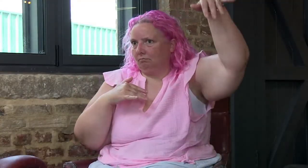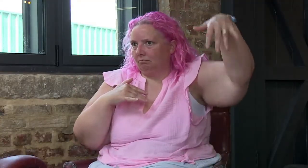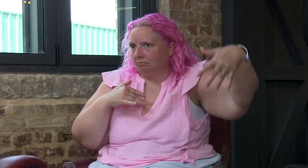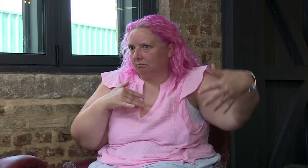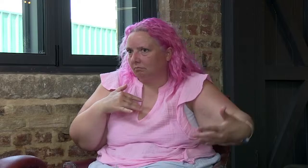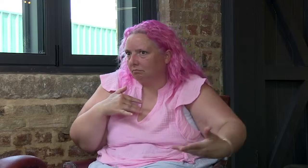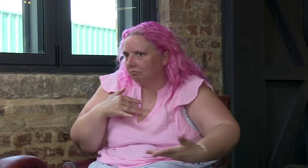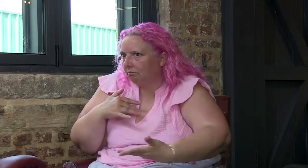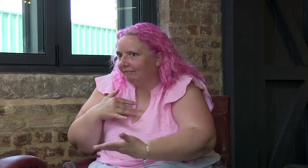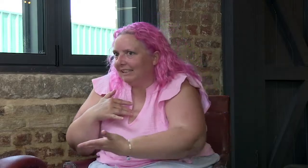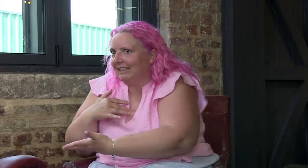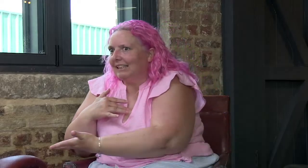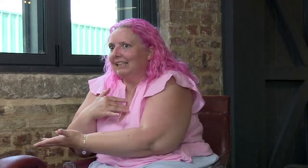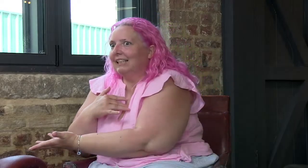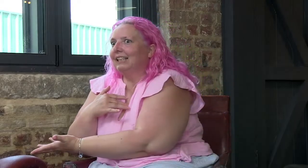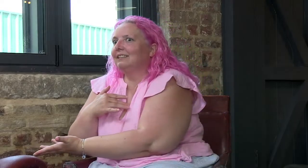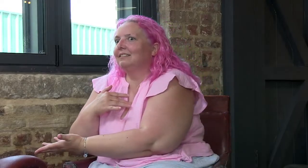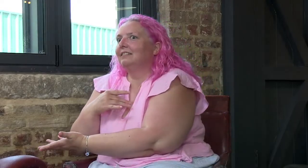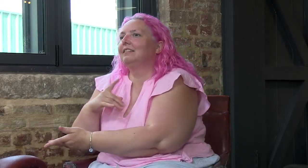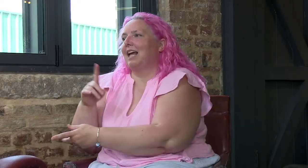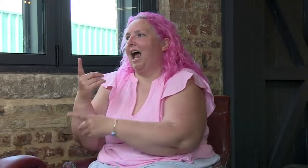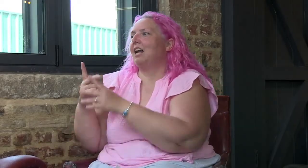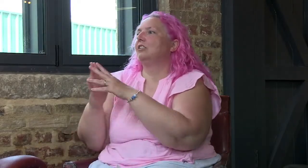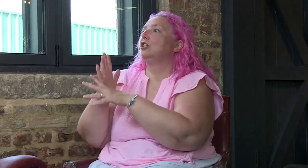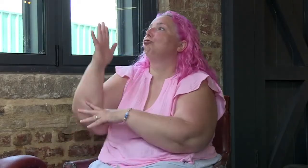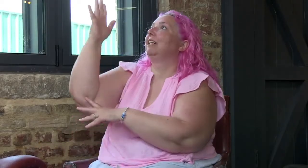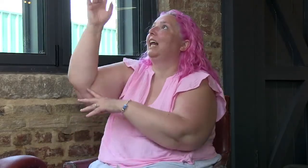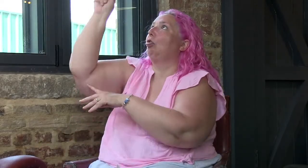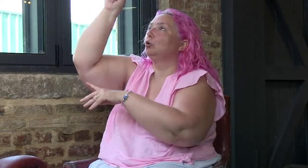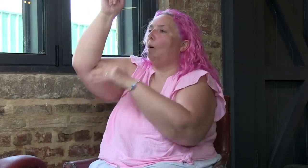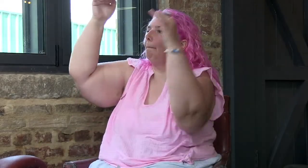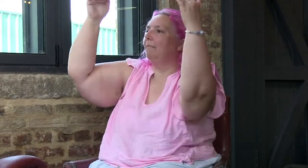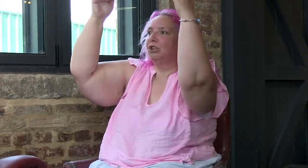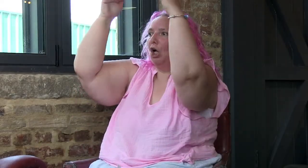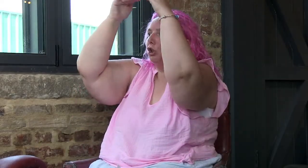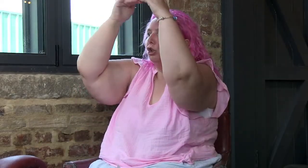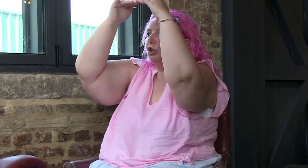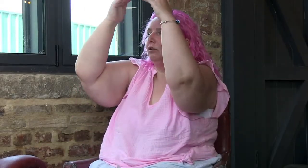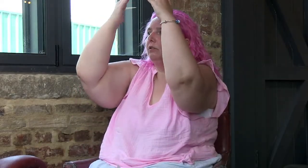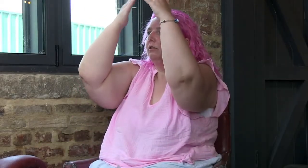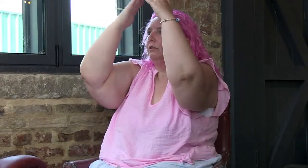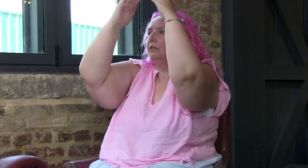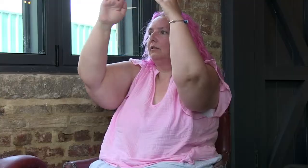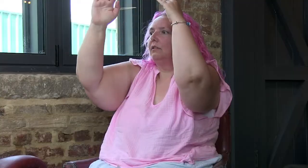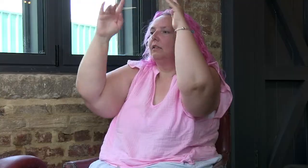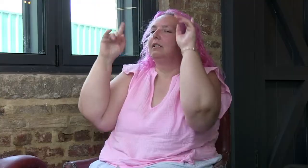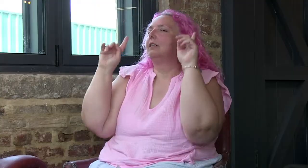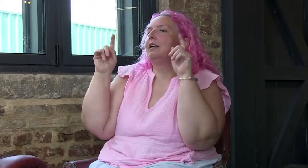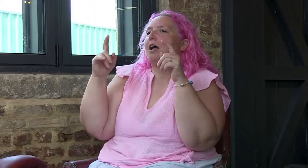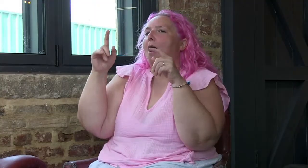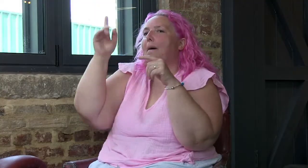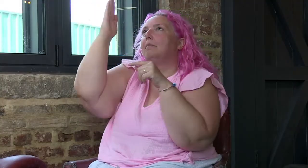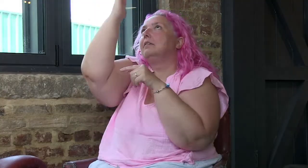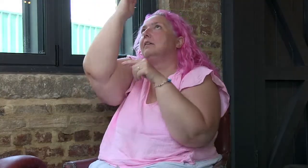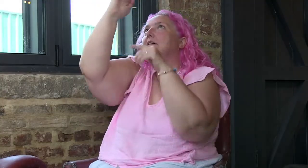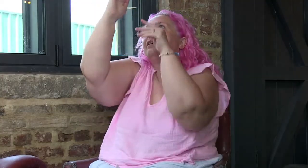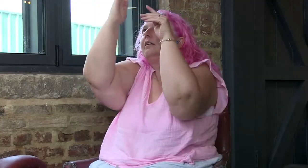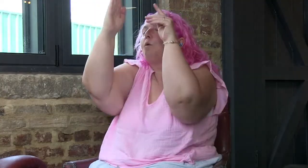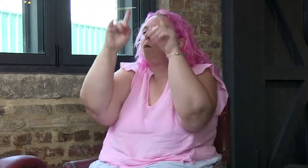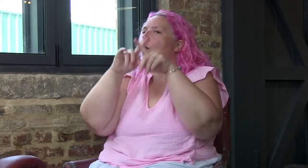think it's interesting, like when trees are struggling and they've not had enough, they reach underneath and reach each other, or they reach their canopies overhead and actually